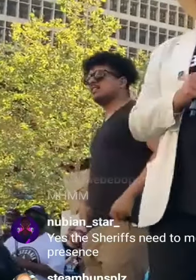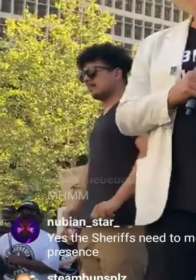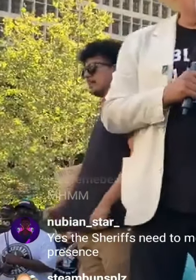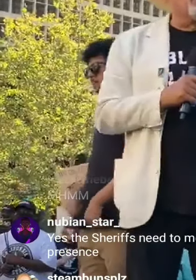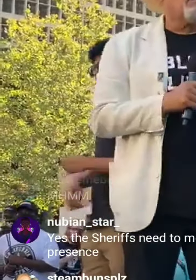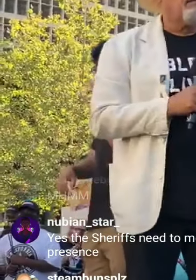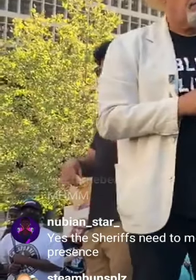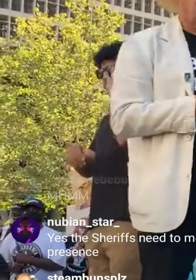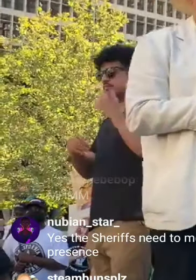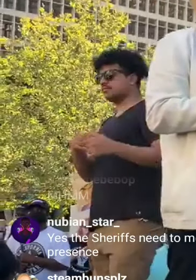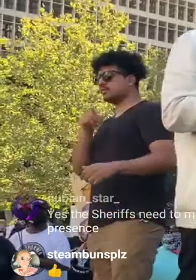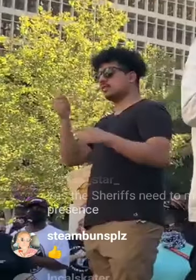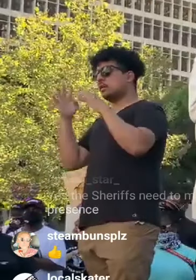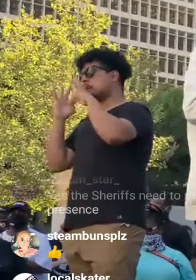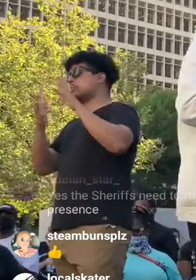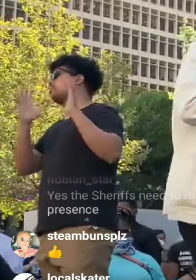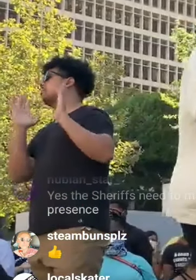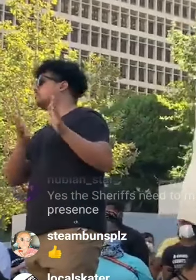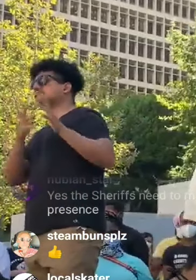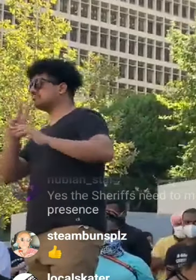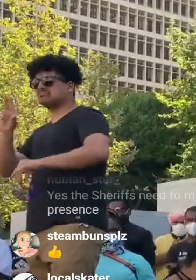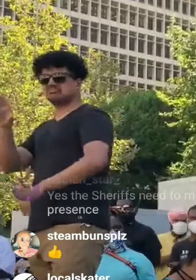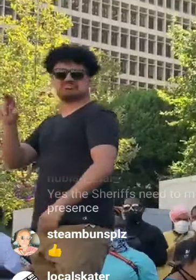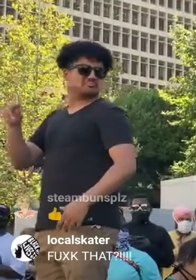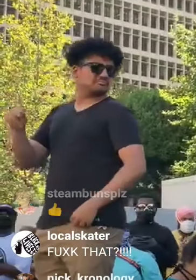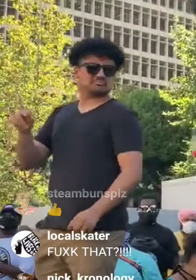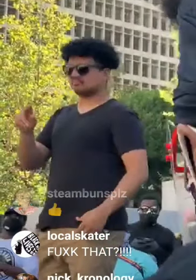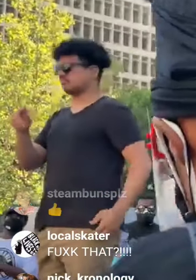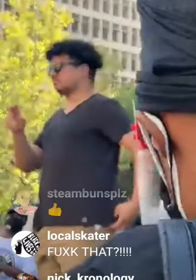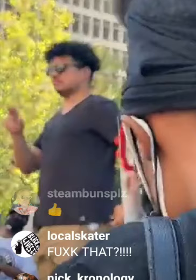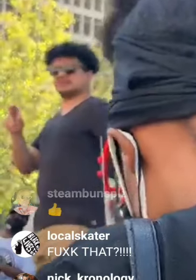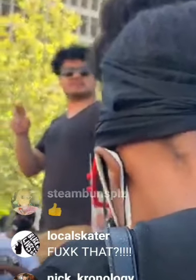So don't let her off the hook. So, Alina.